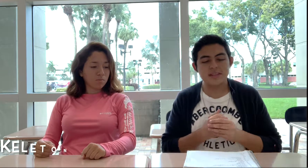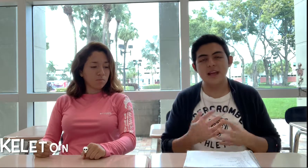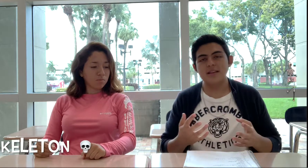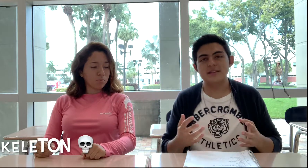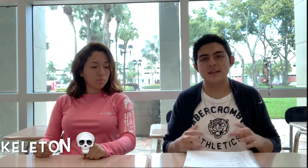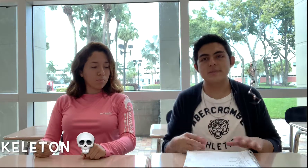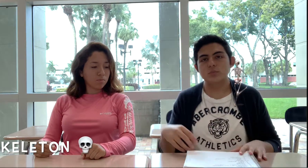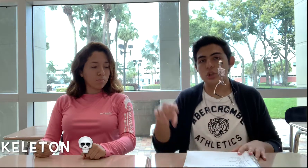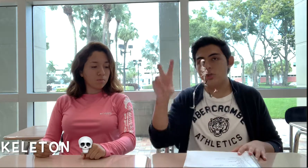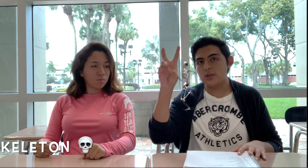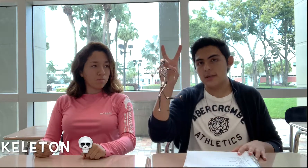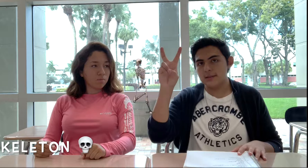skeleton. So you do this.